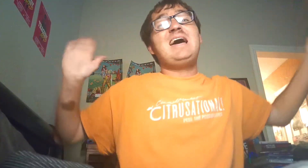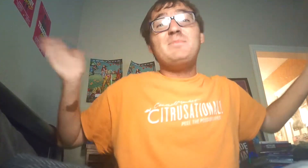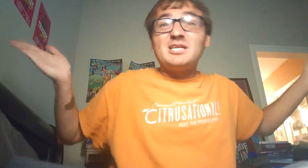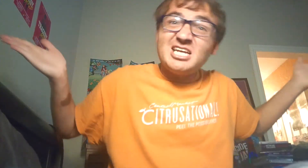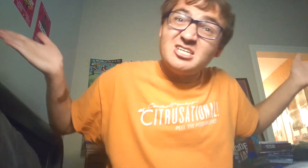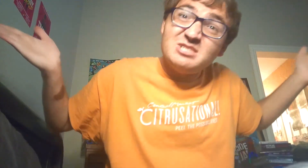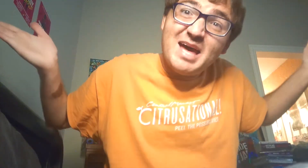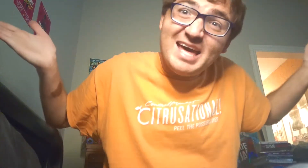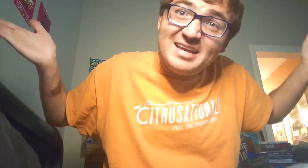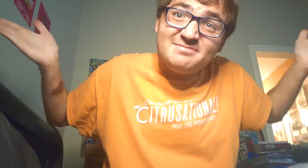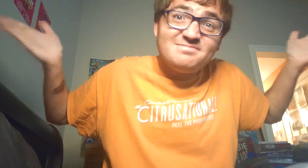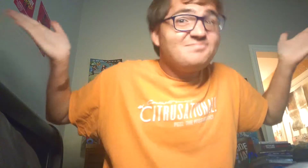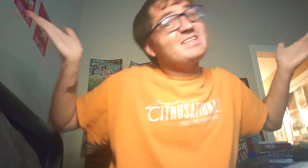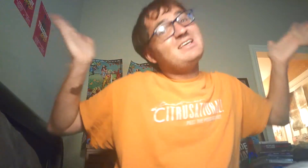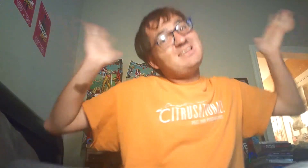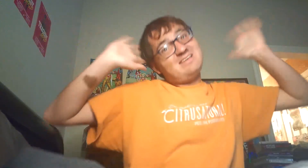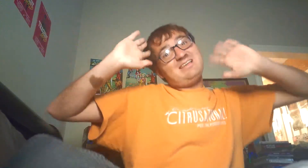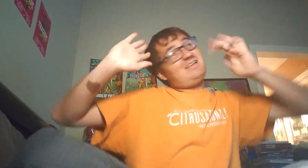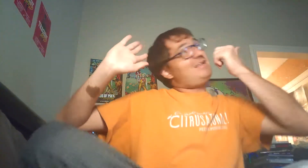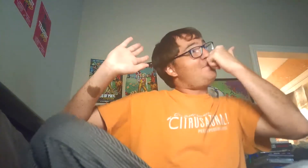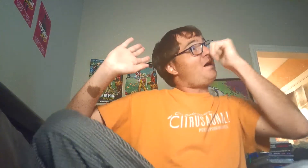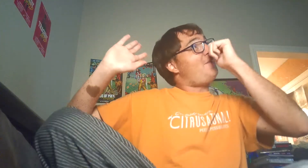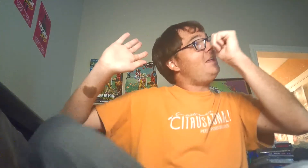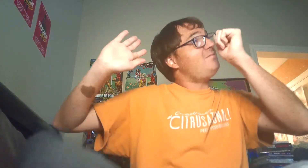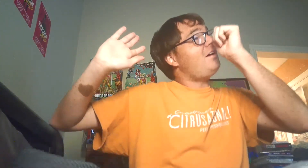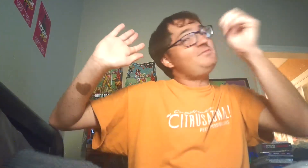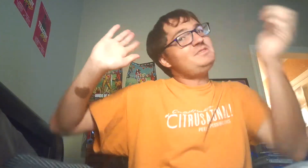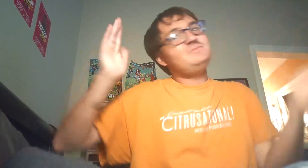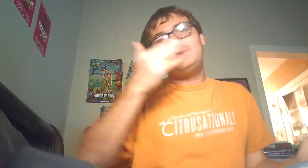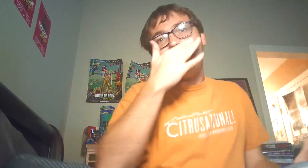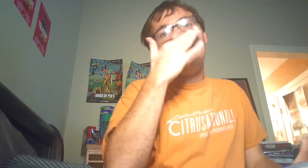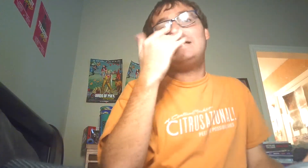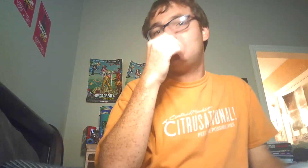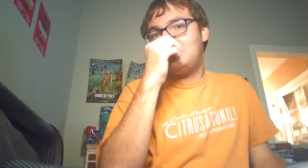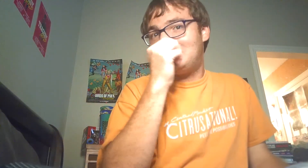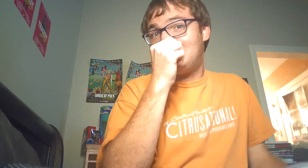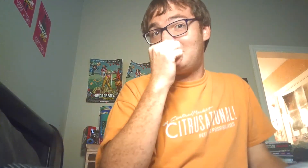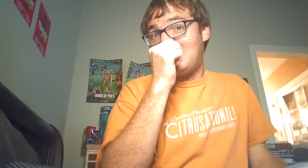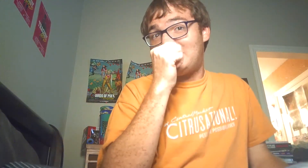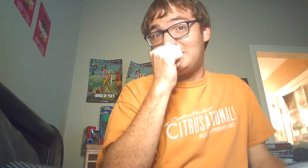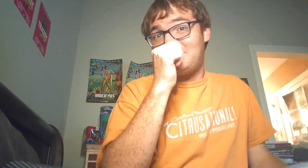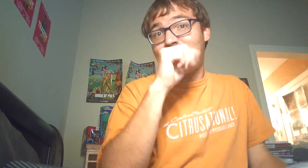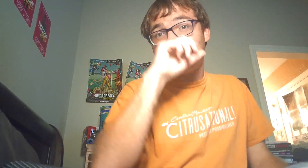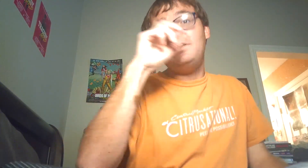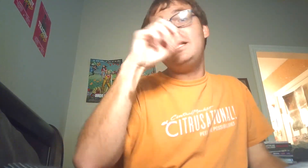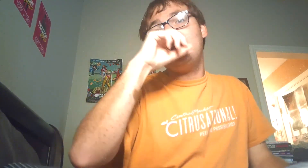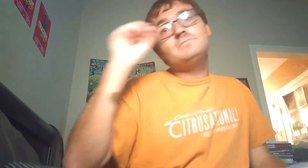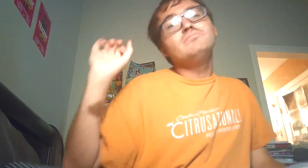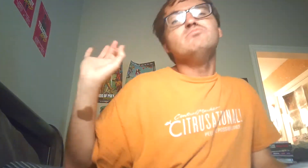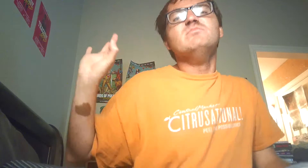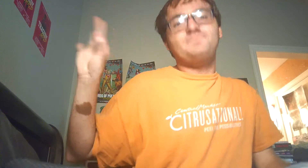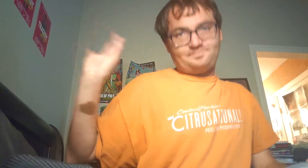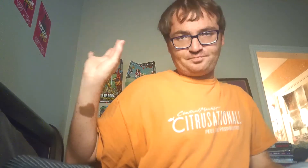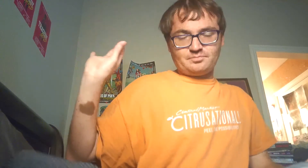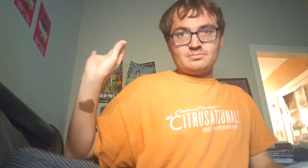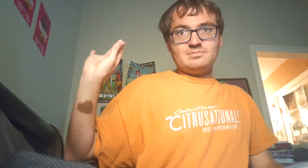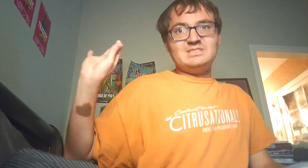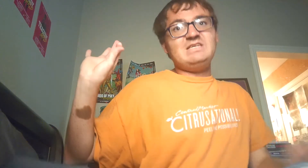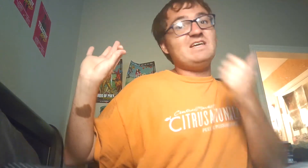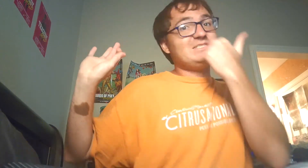y'all change y'all's mind. Y'all probably won't, but I just wanted to, oh my gosh, I'm gonna make this video. Give you guys some